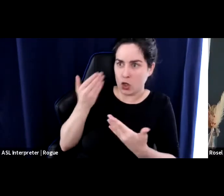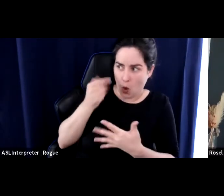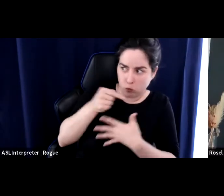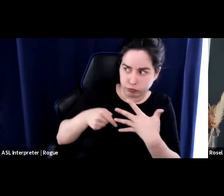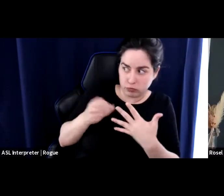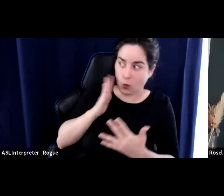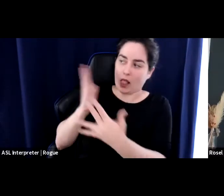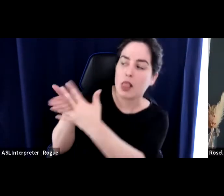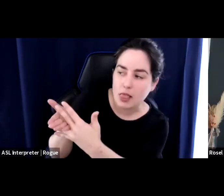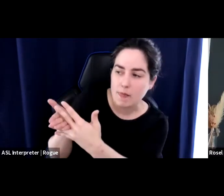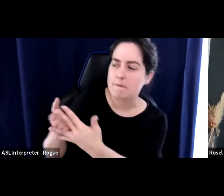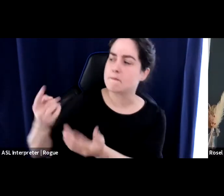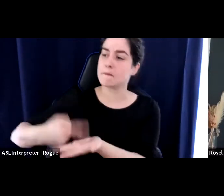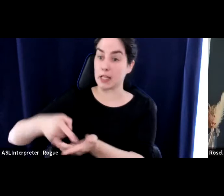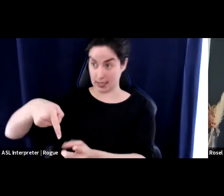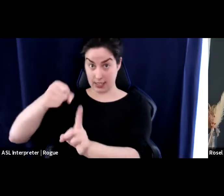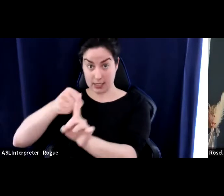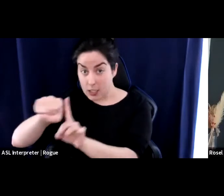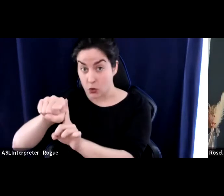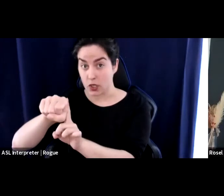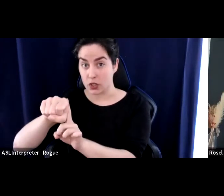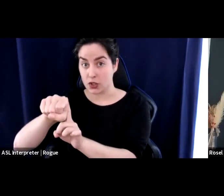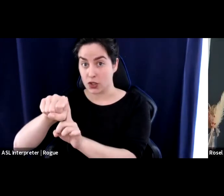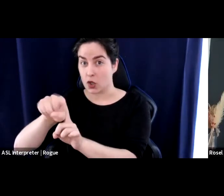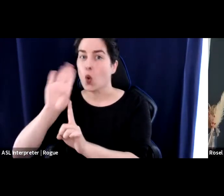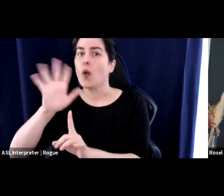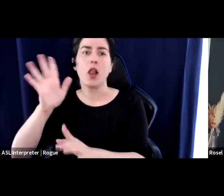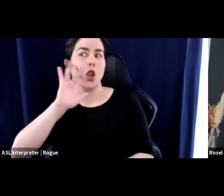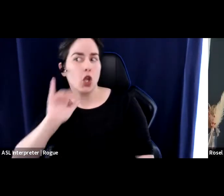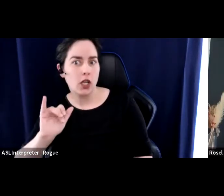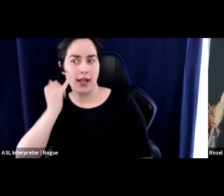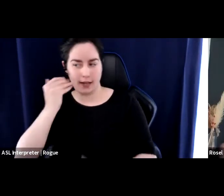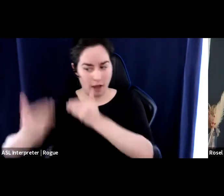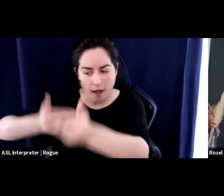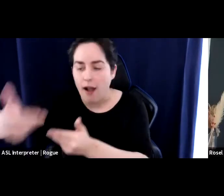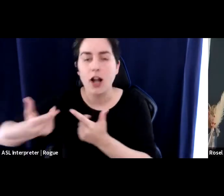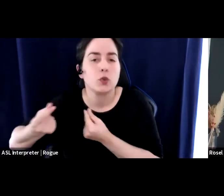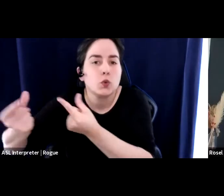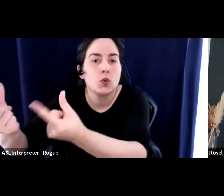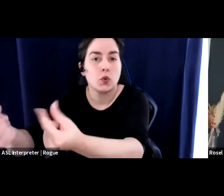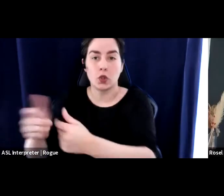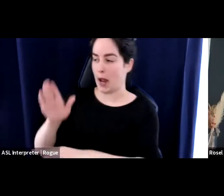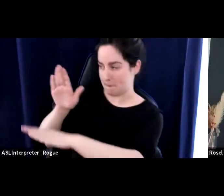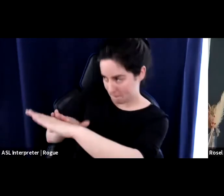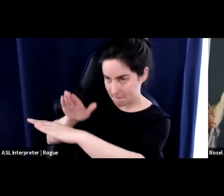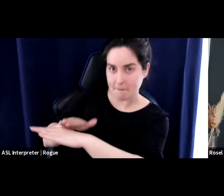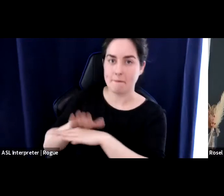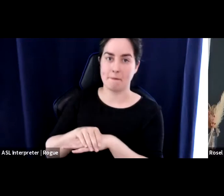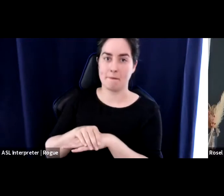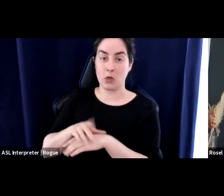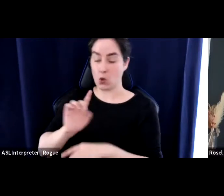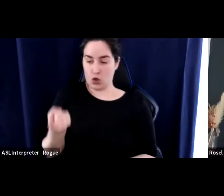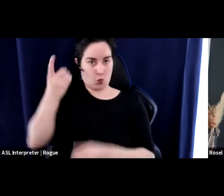discuss implications of a case from a gender equality perspective that would extend beyond this individual